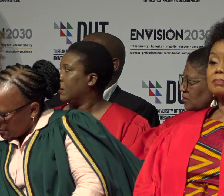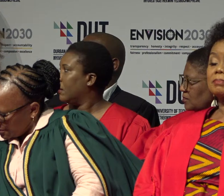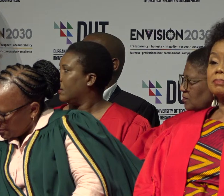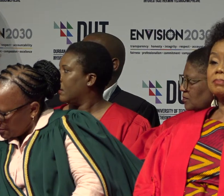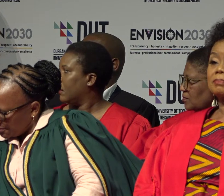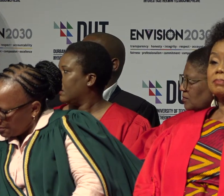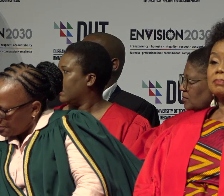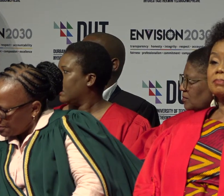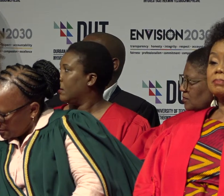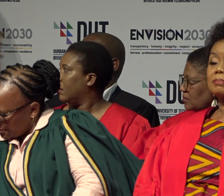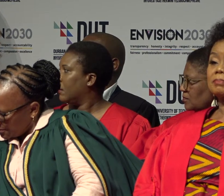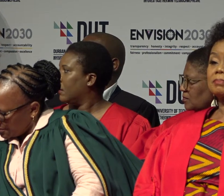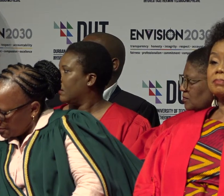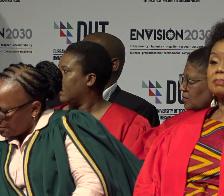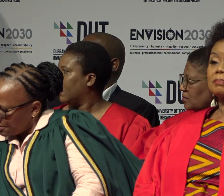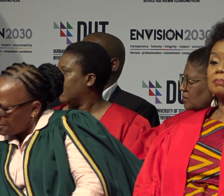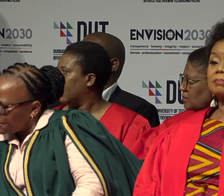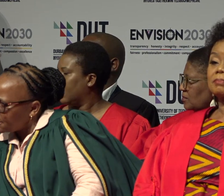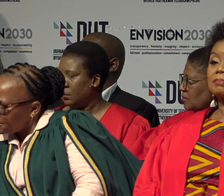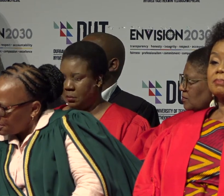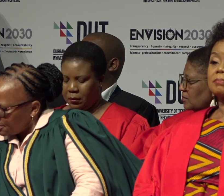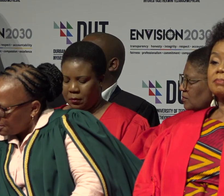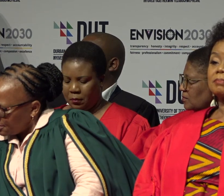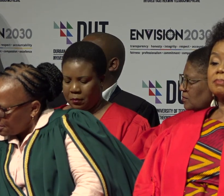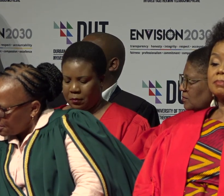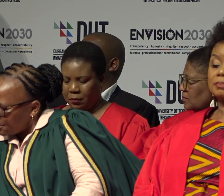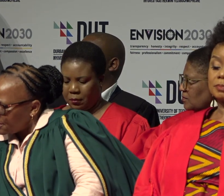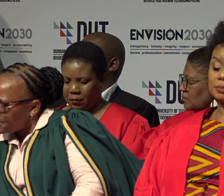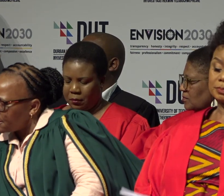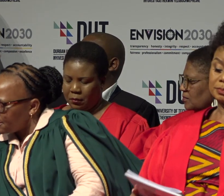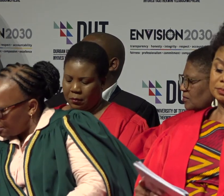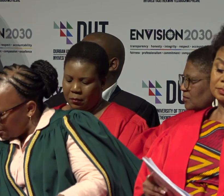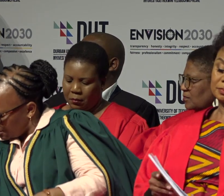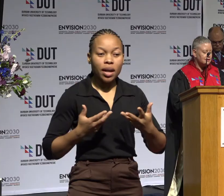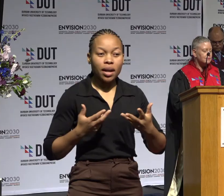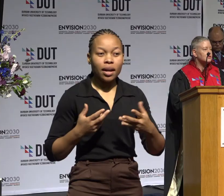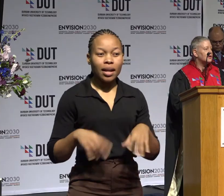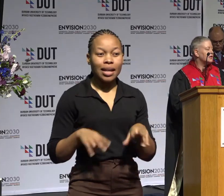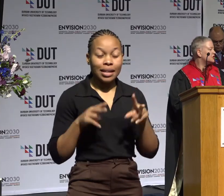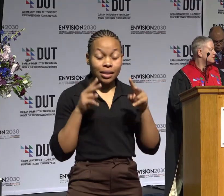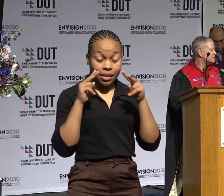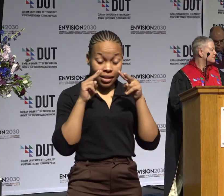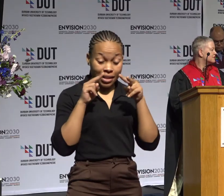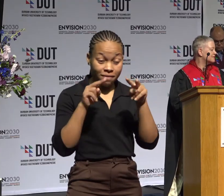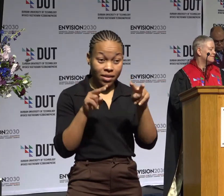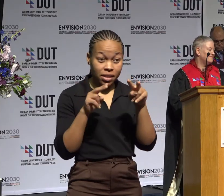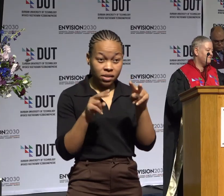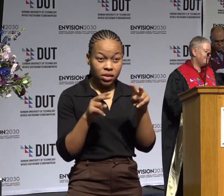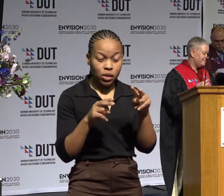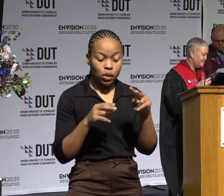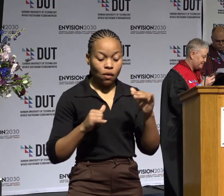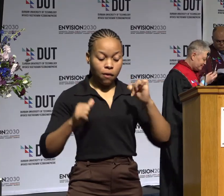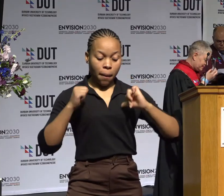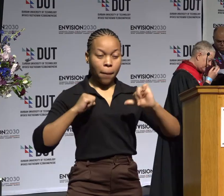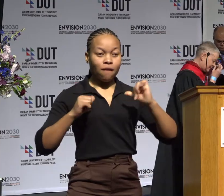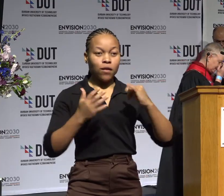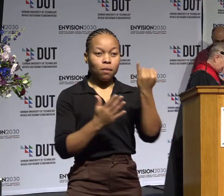Performing Arts honoris causa to Tembi Mchali Jones.